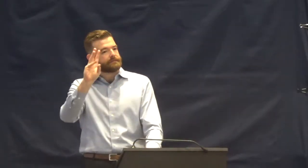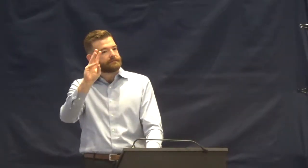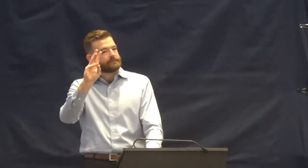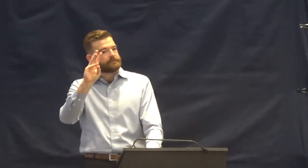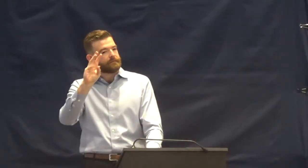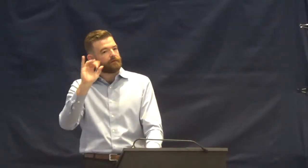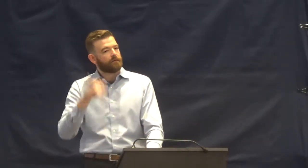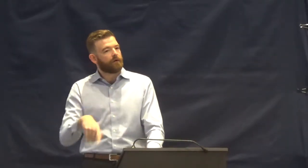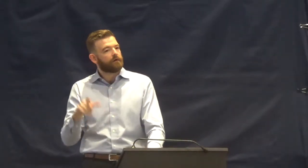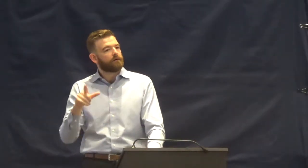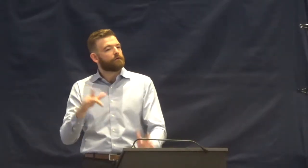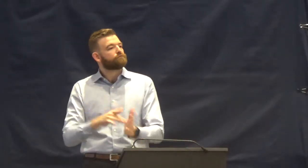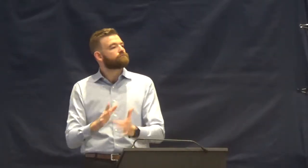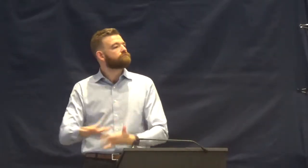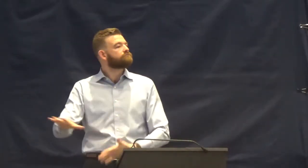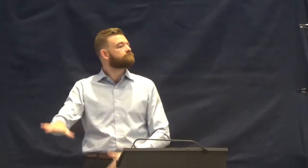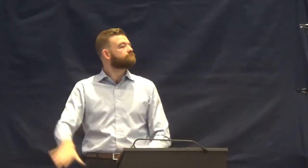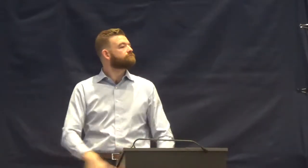In John chapter 6,